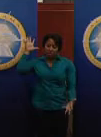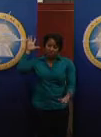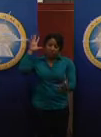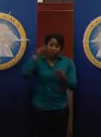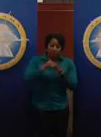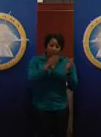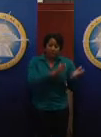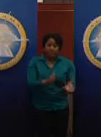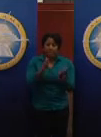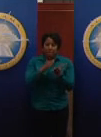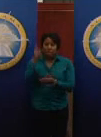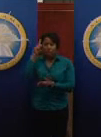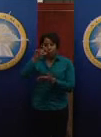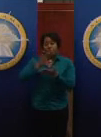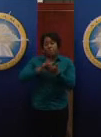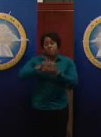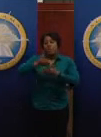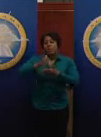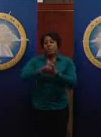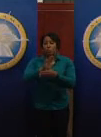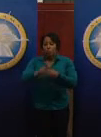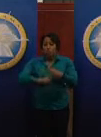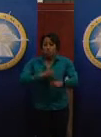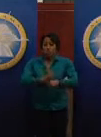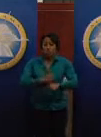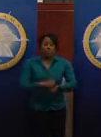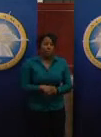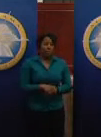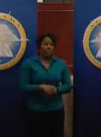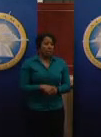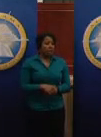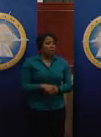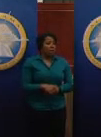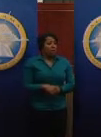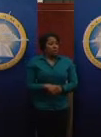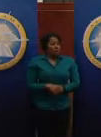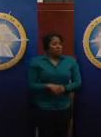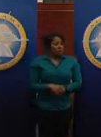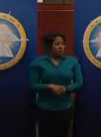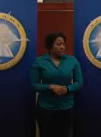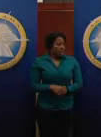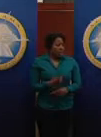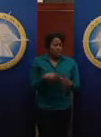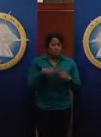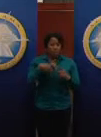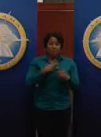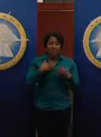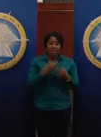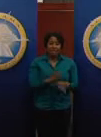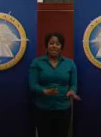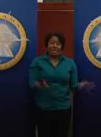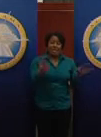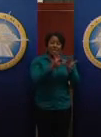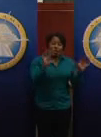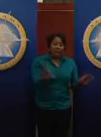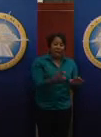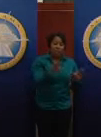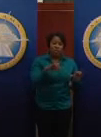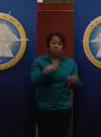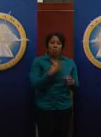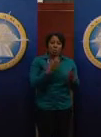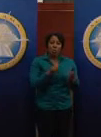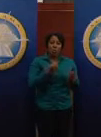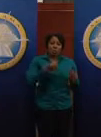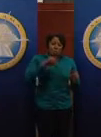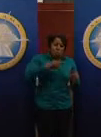plan for the upcoming school year. So it's also comprised of essential actions designed to spur thinking, planning,